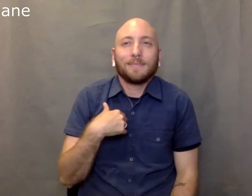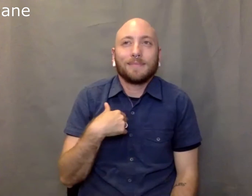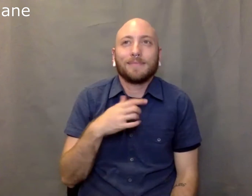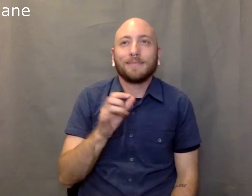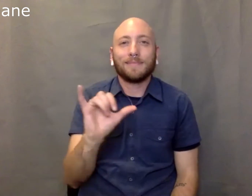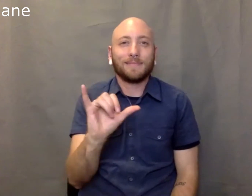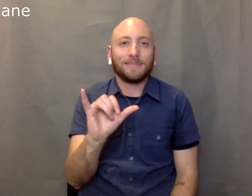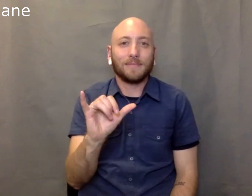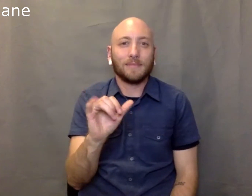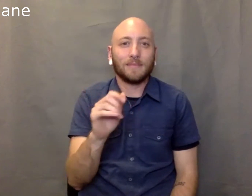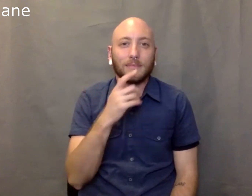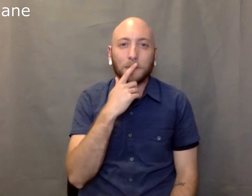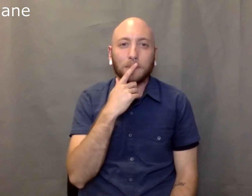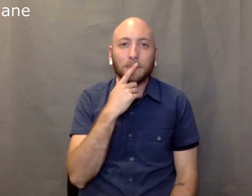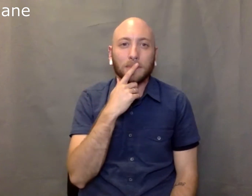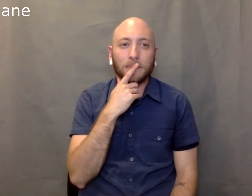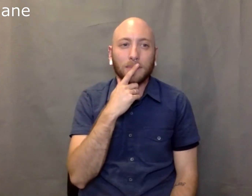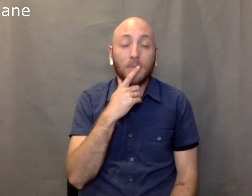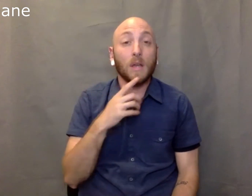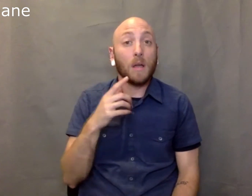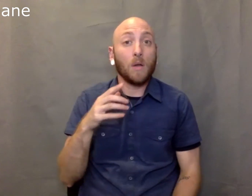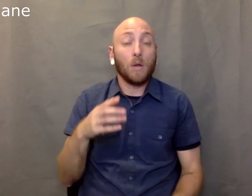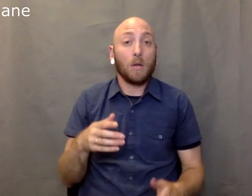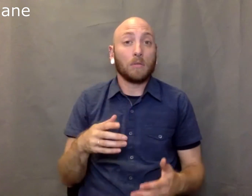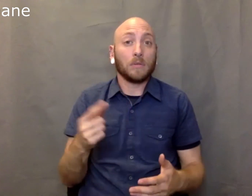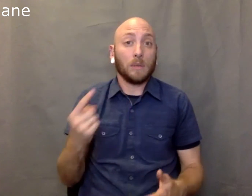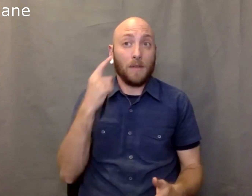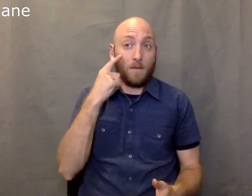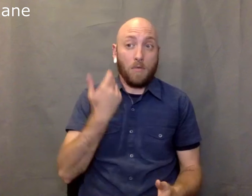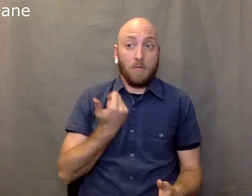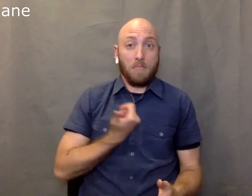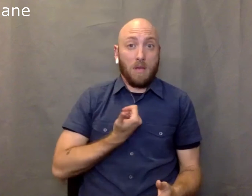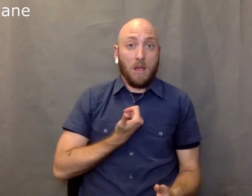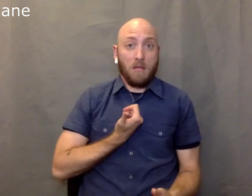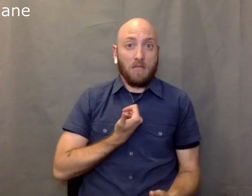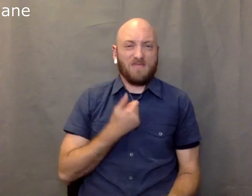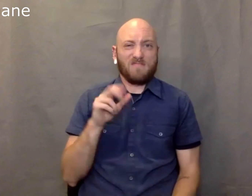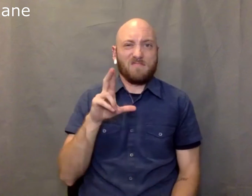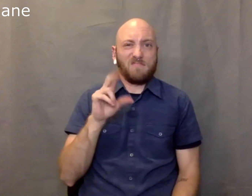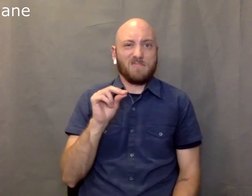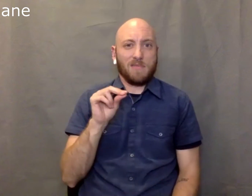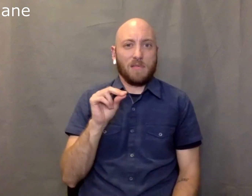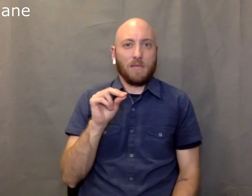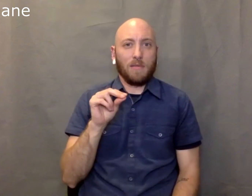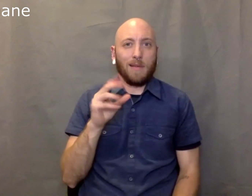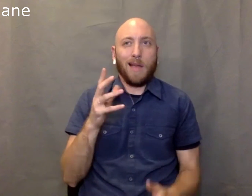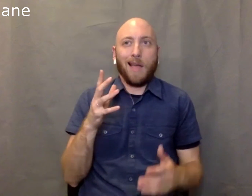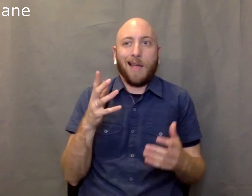do something for myself. It was more just so that like you can get off my back.